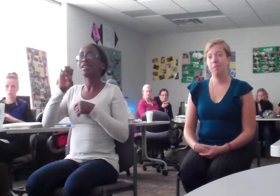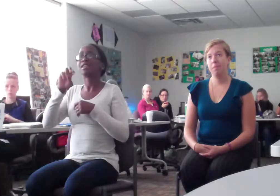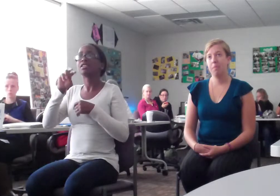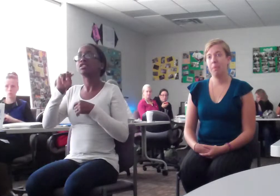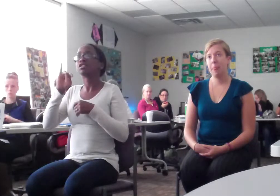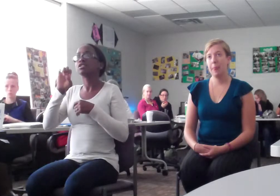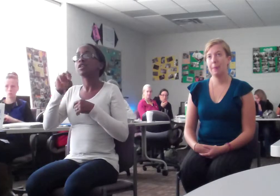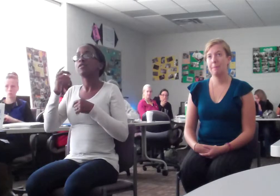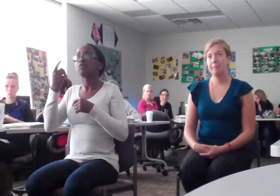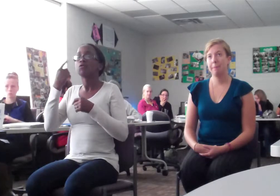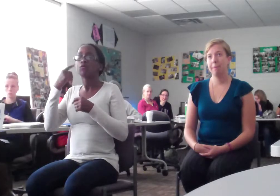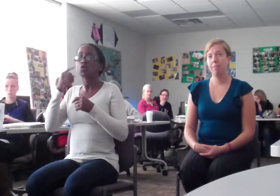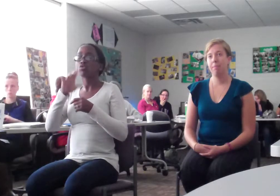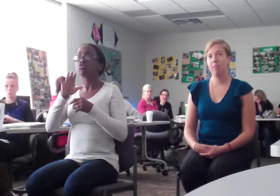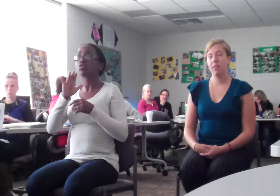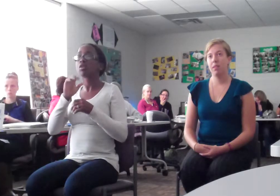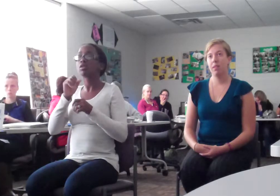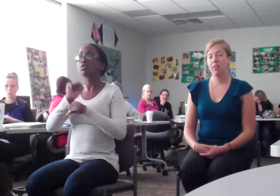employment?